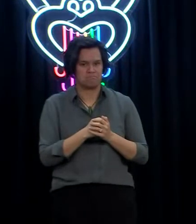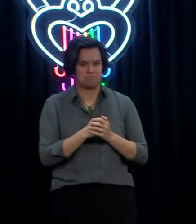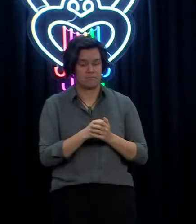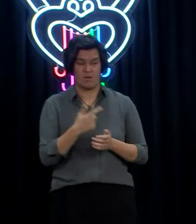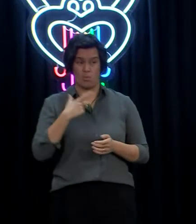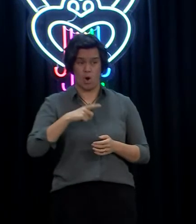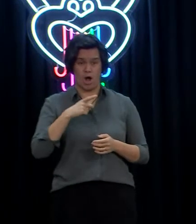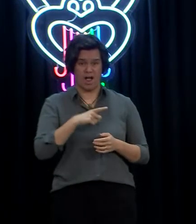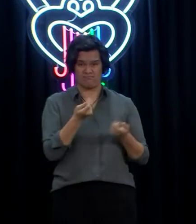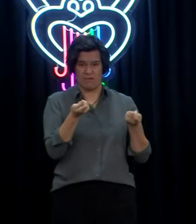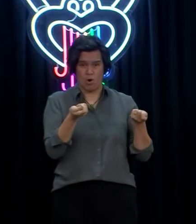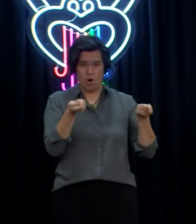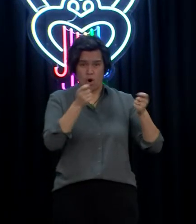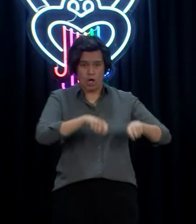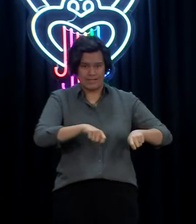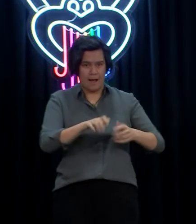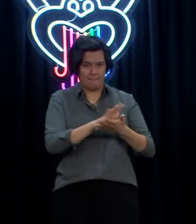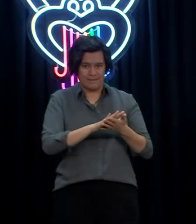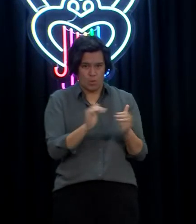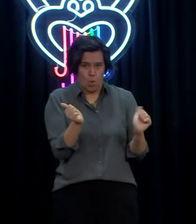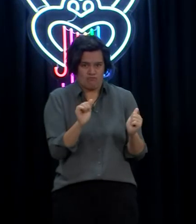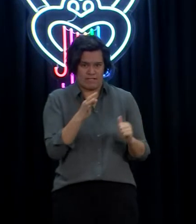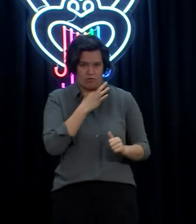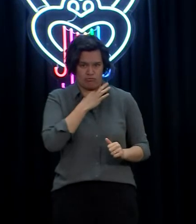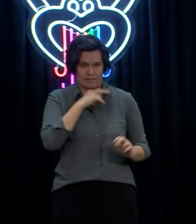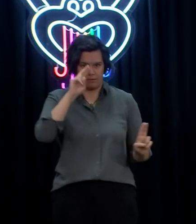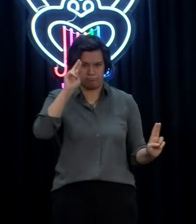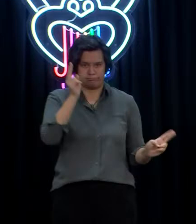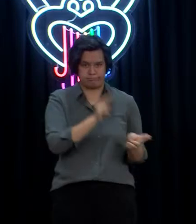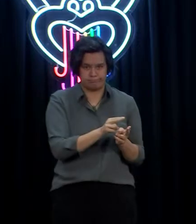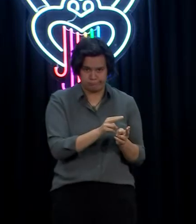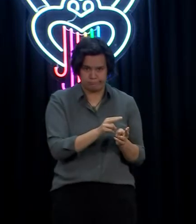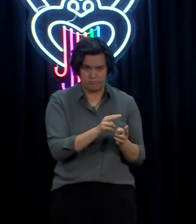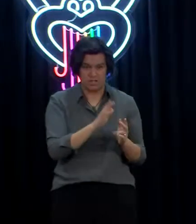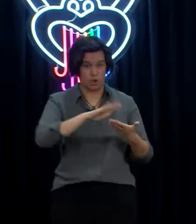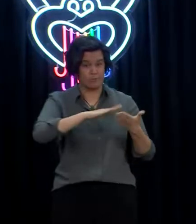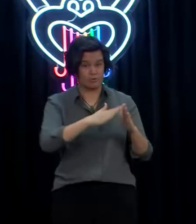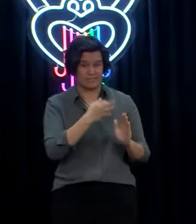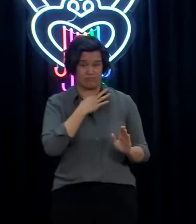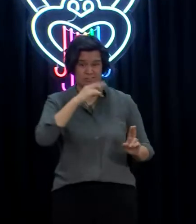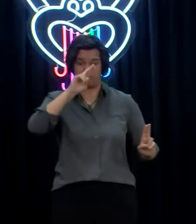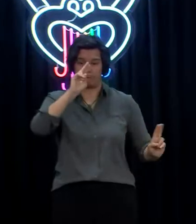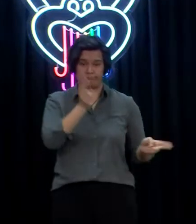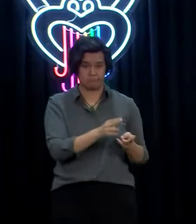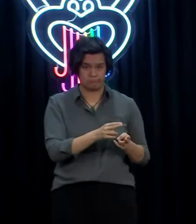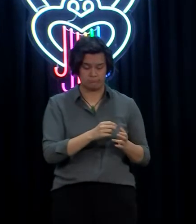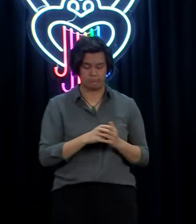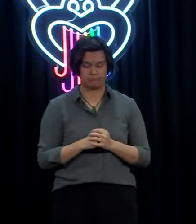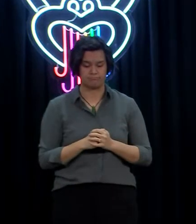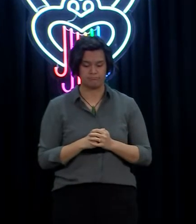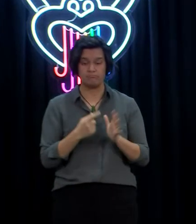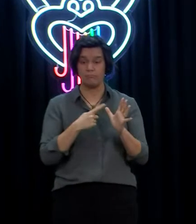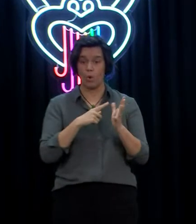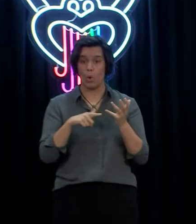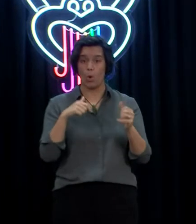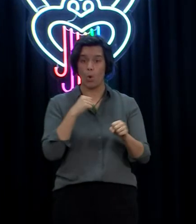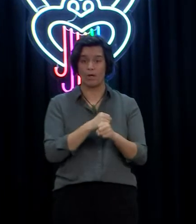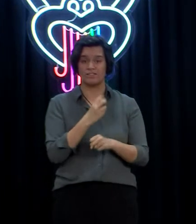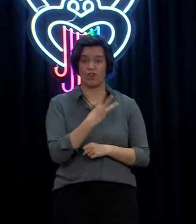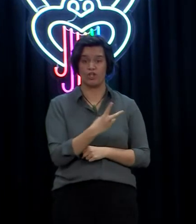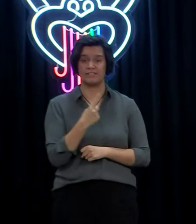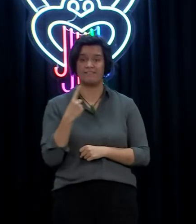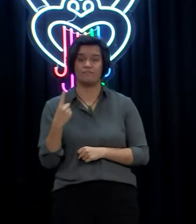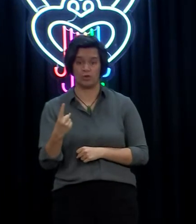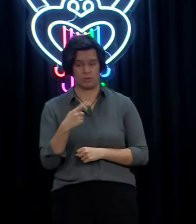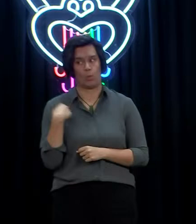of any onward transmission, and the risk to the community is considered to be minimal. On the 31st of August, we strengthened our